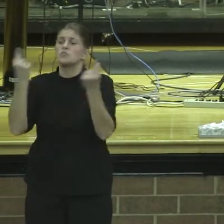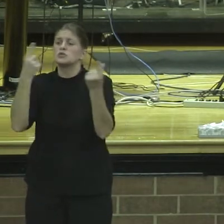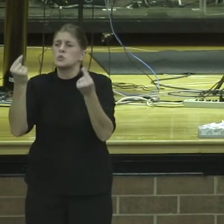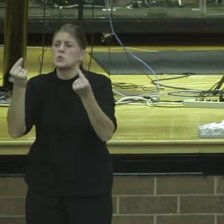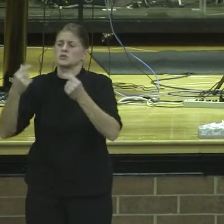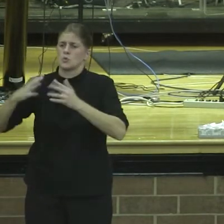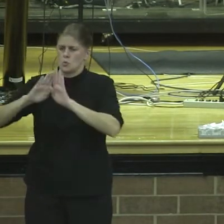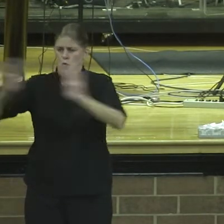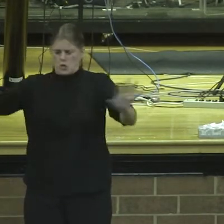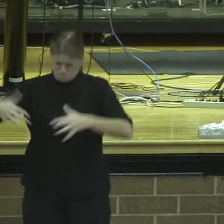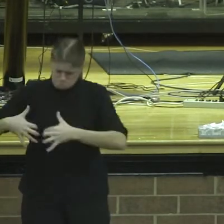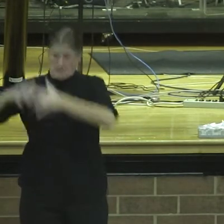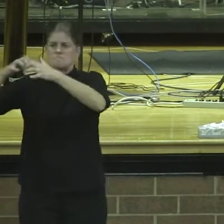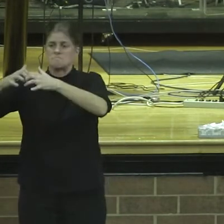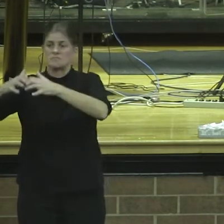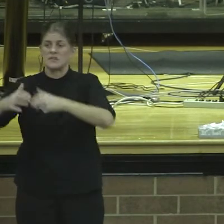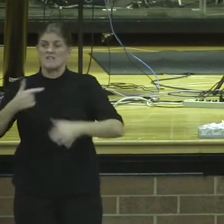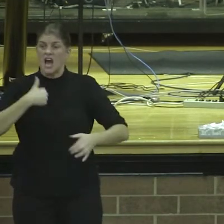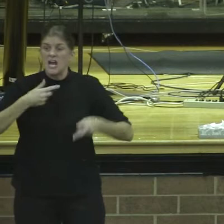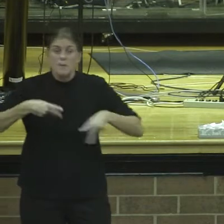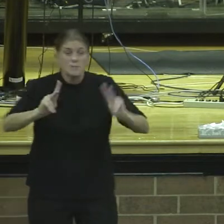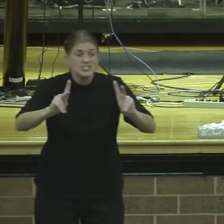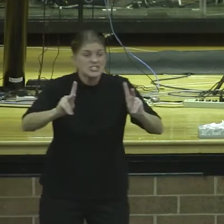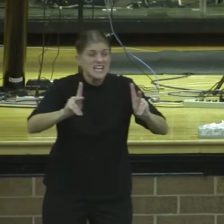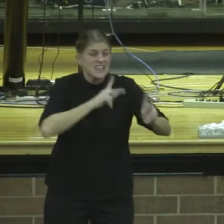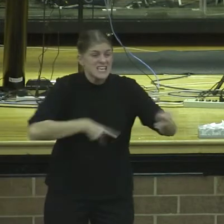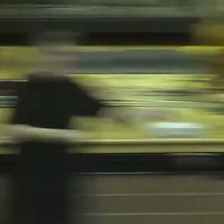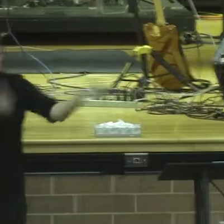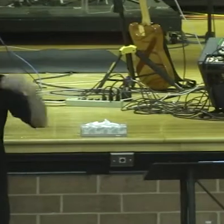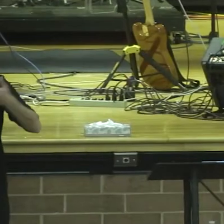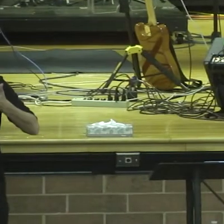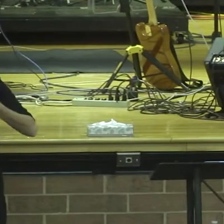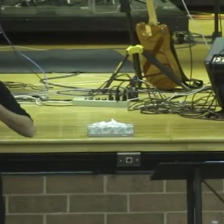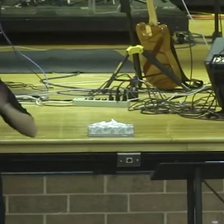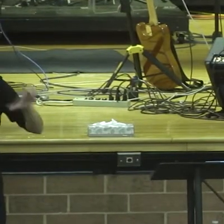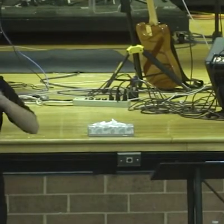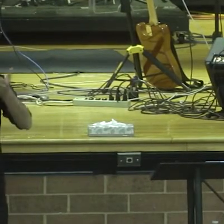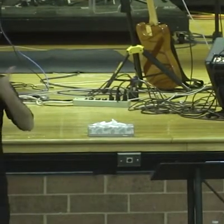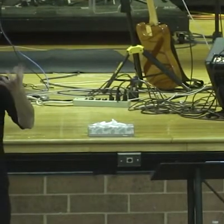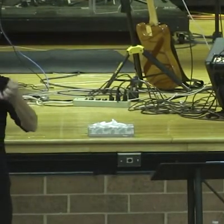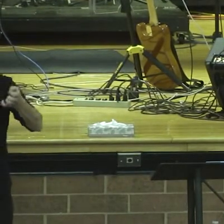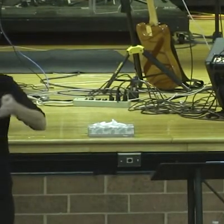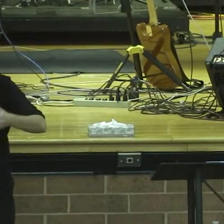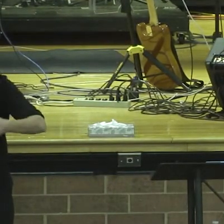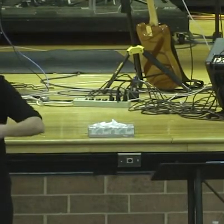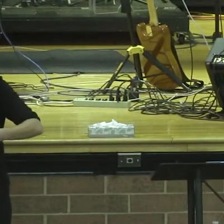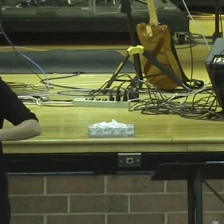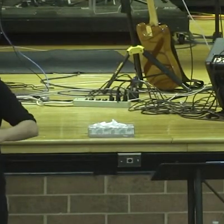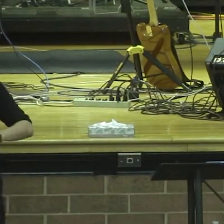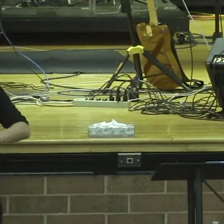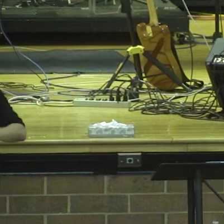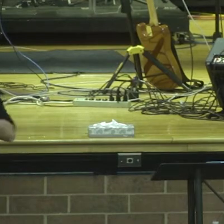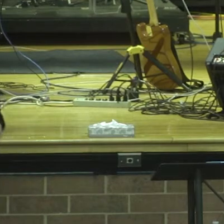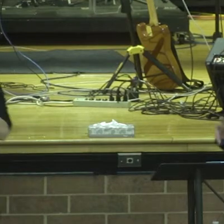got permission on full funding to go and do whatever was on my heart and my vision, my hope and dreams to do, as soon as I